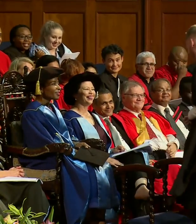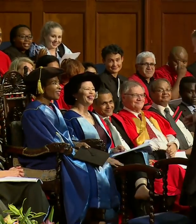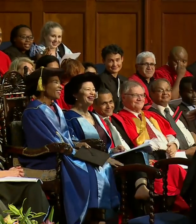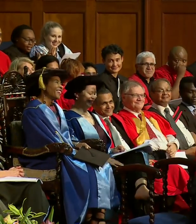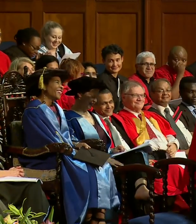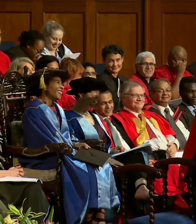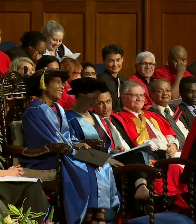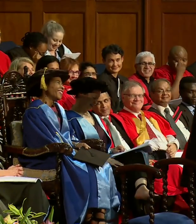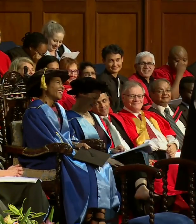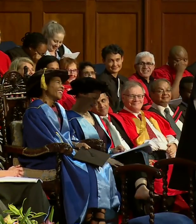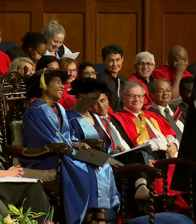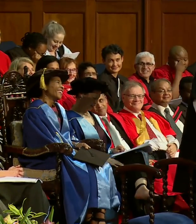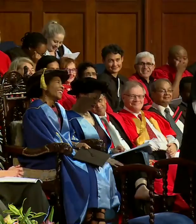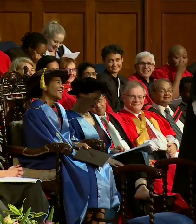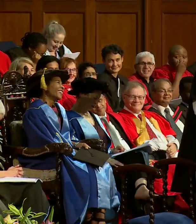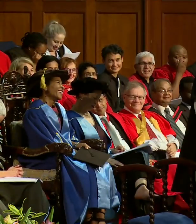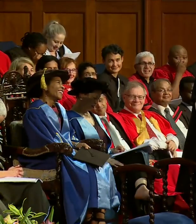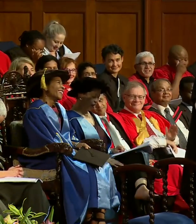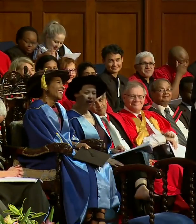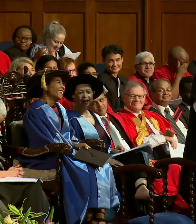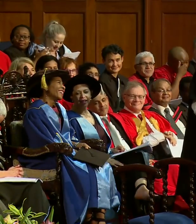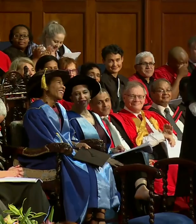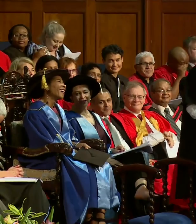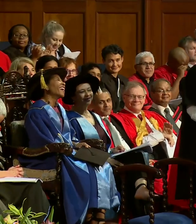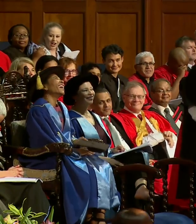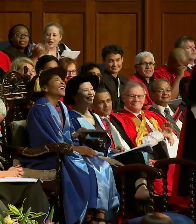Cum laude, Catherine Robson.